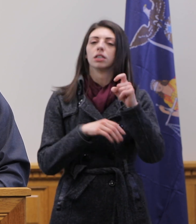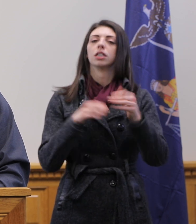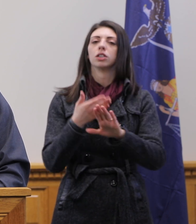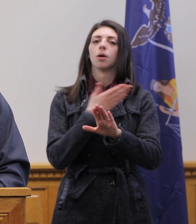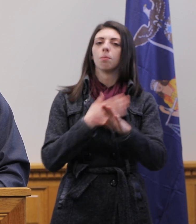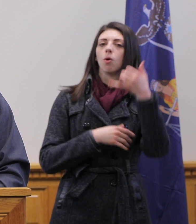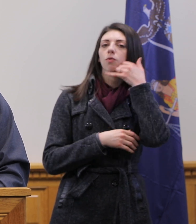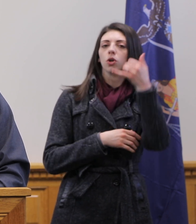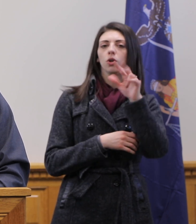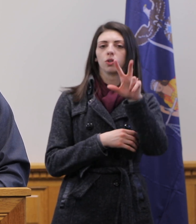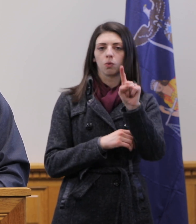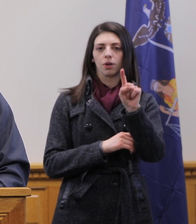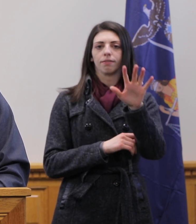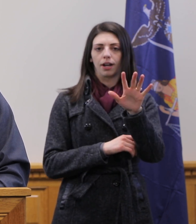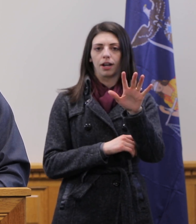by calling